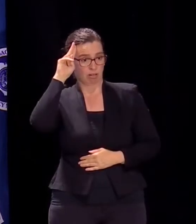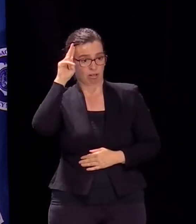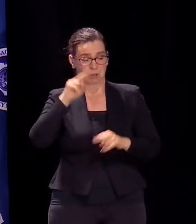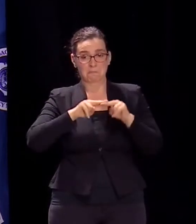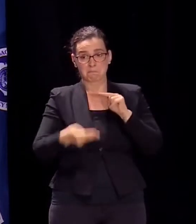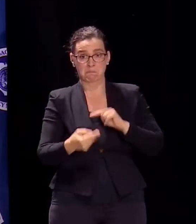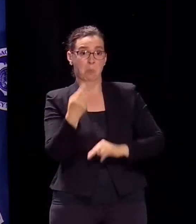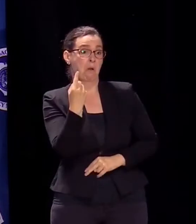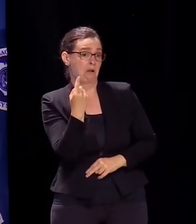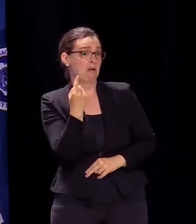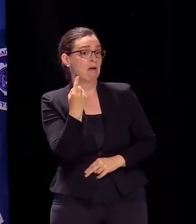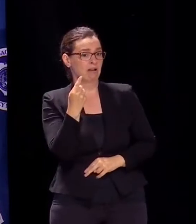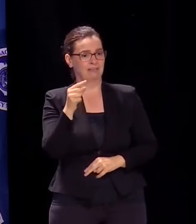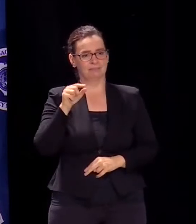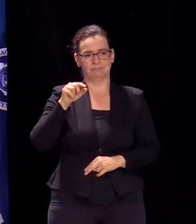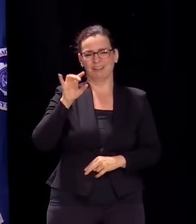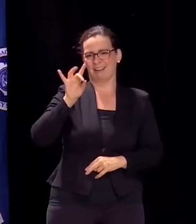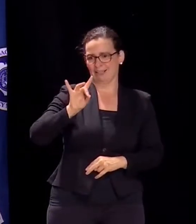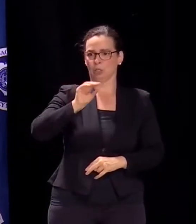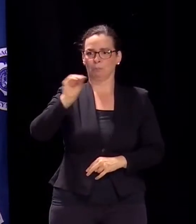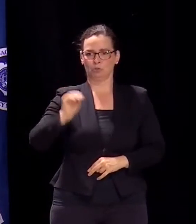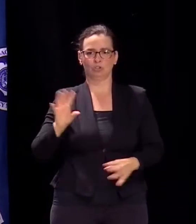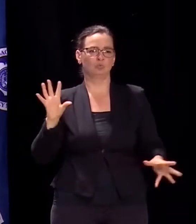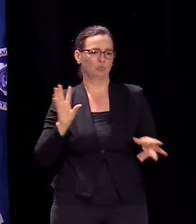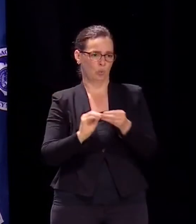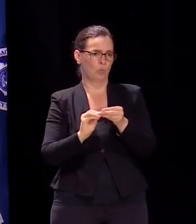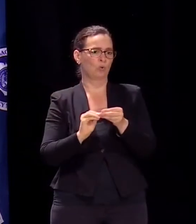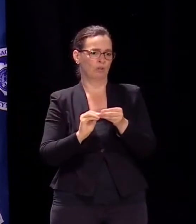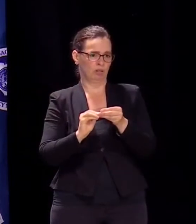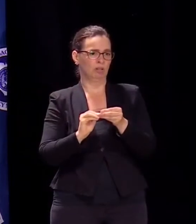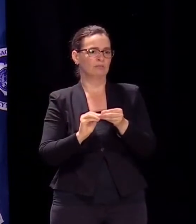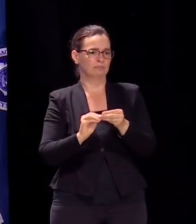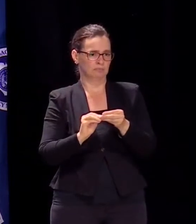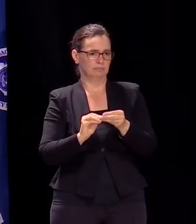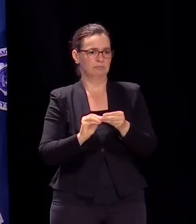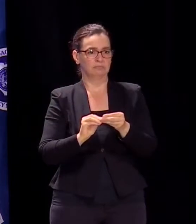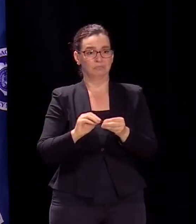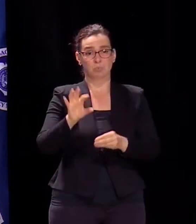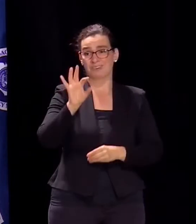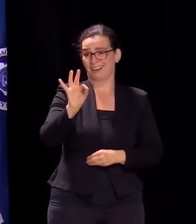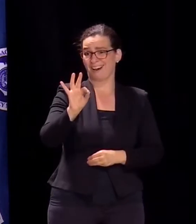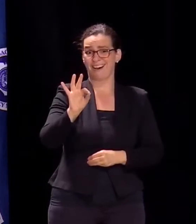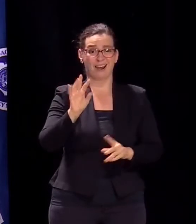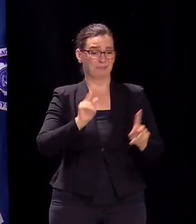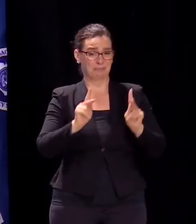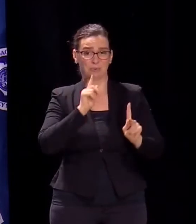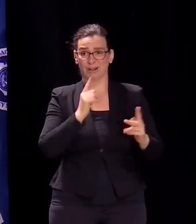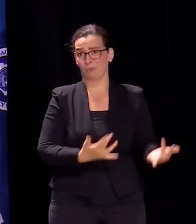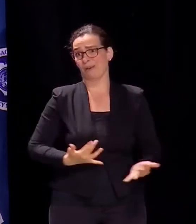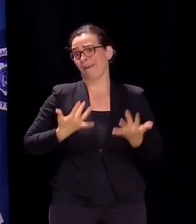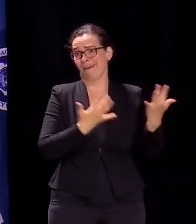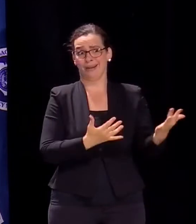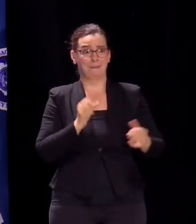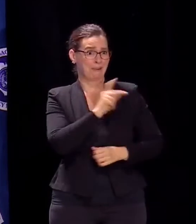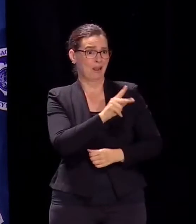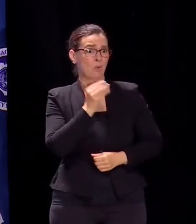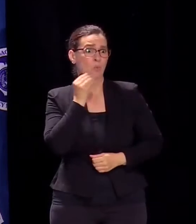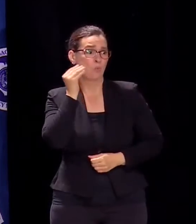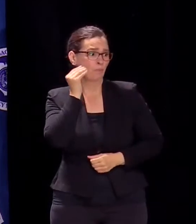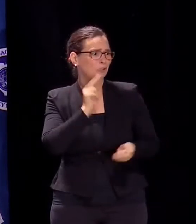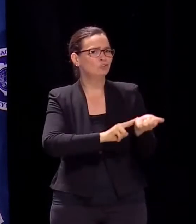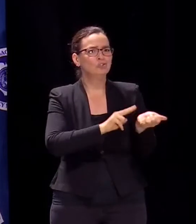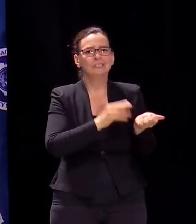there's 9 individuals that are awaiting to go back to their homes. They live in nursing homes. They need to test negative